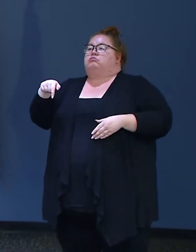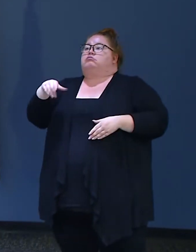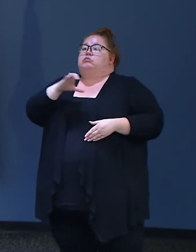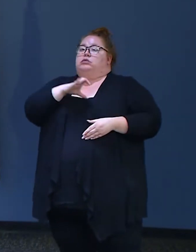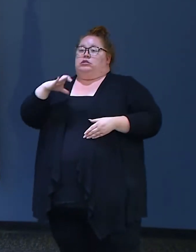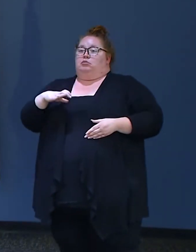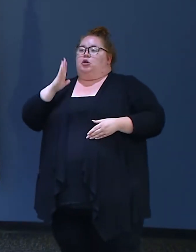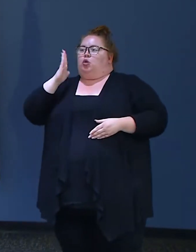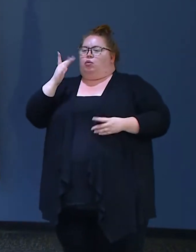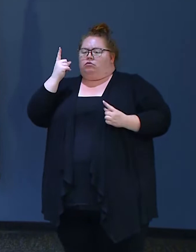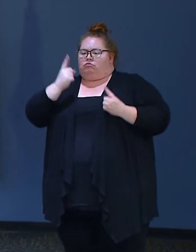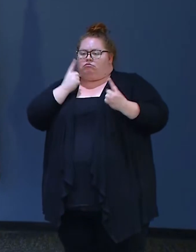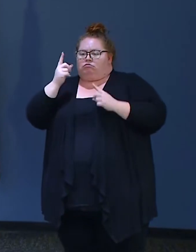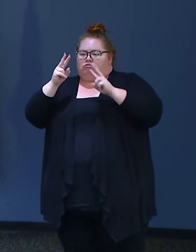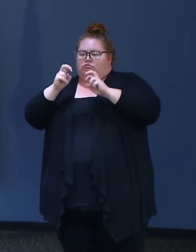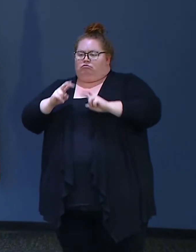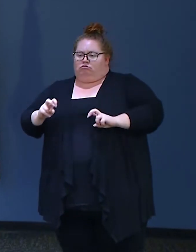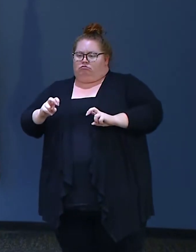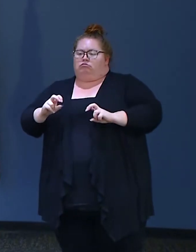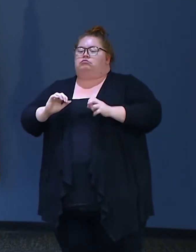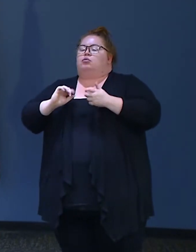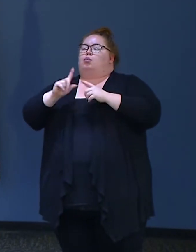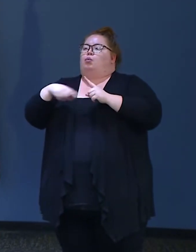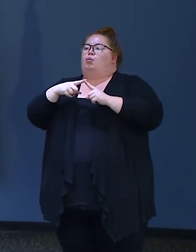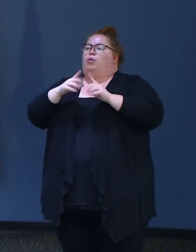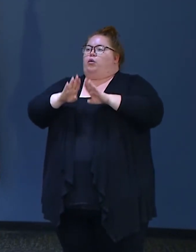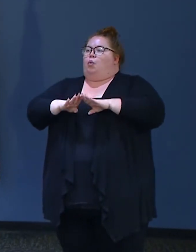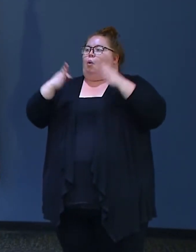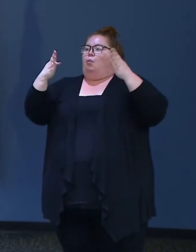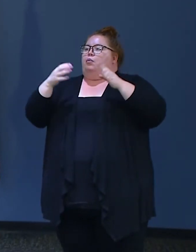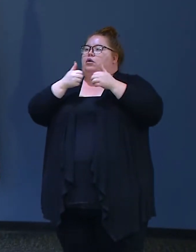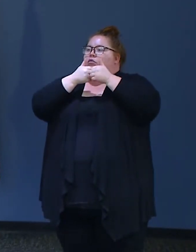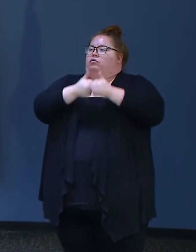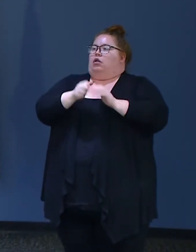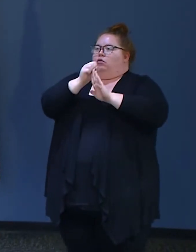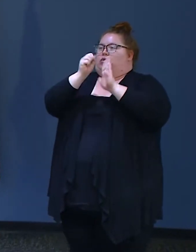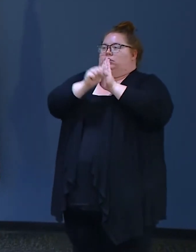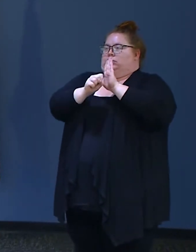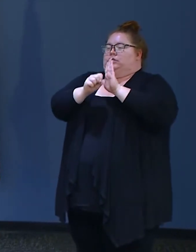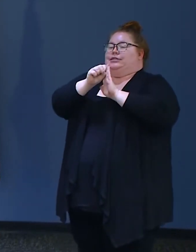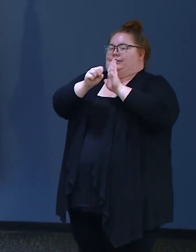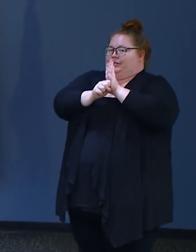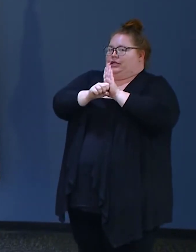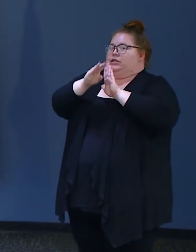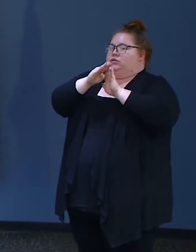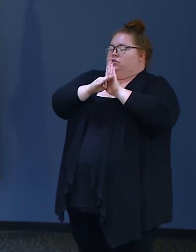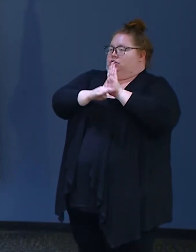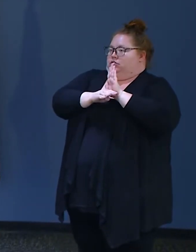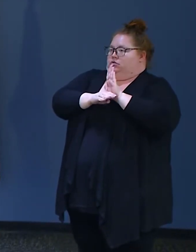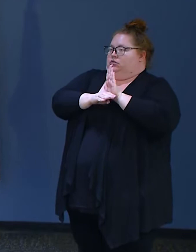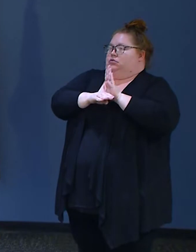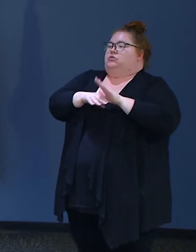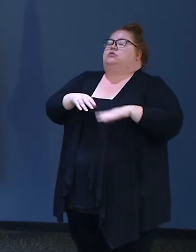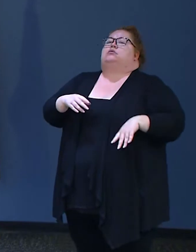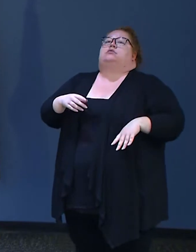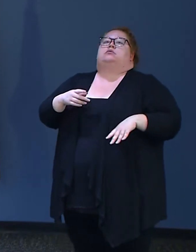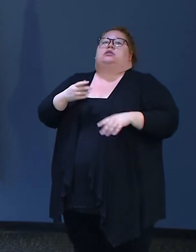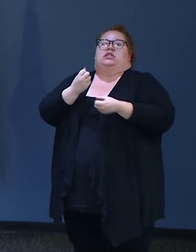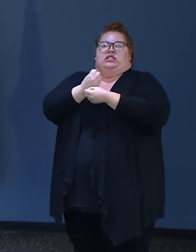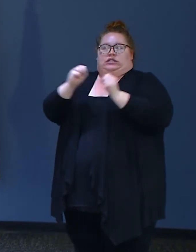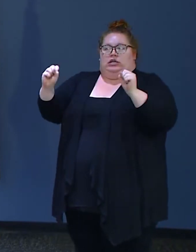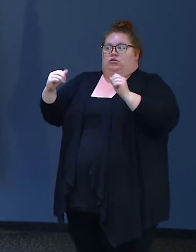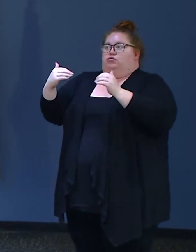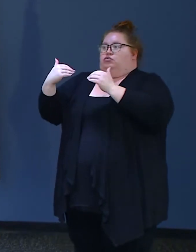the state's guidelines on reopening. The goal obviously being to promote safe and responsible business development and